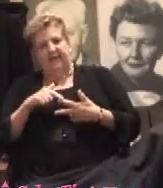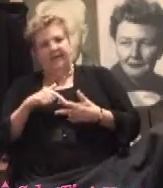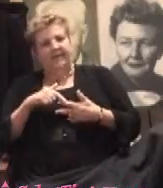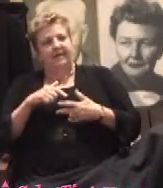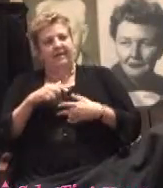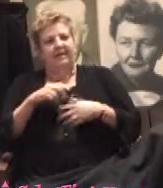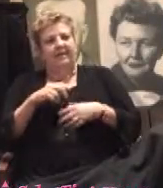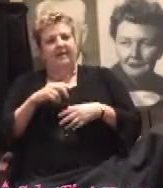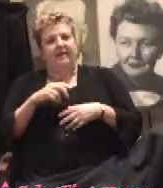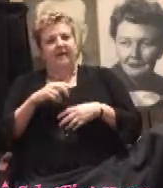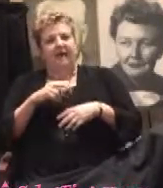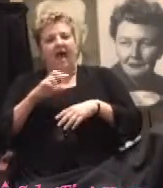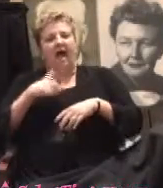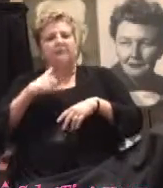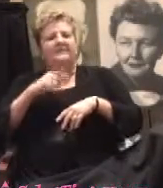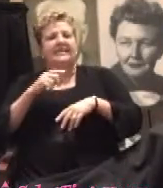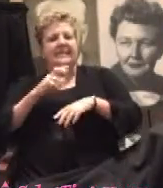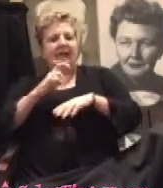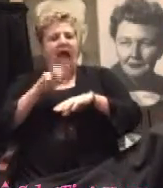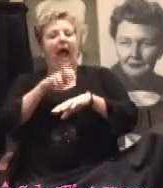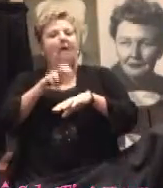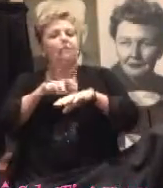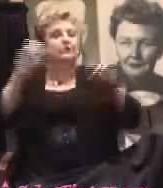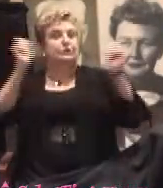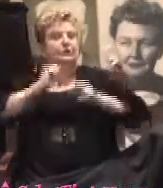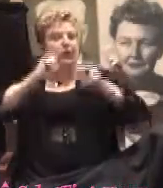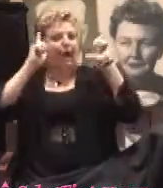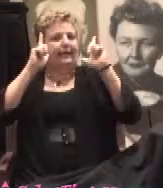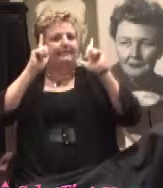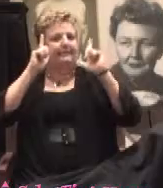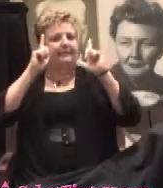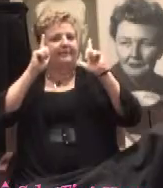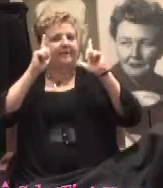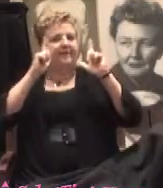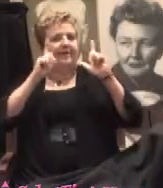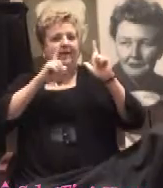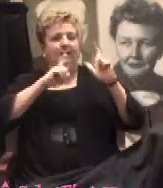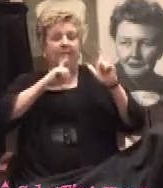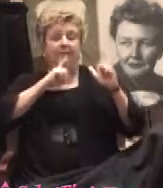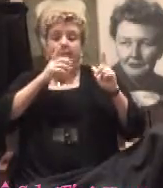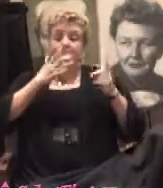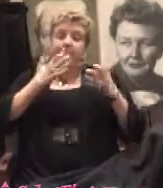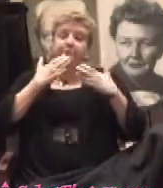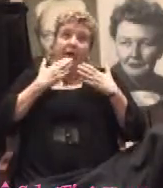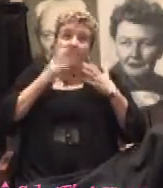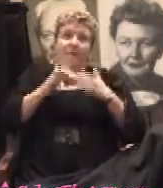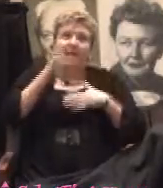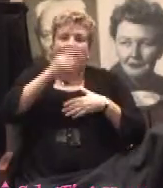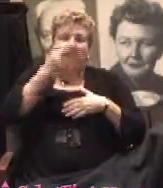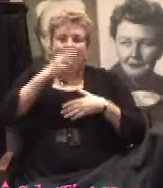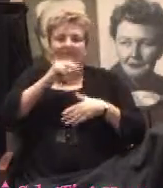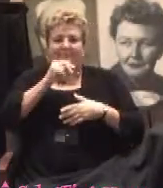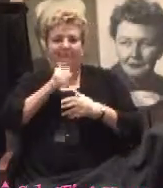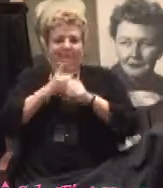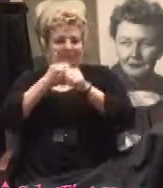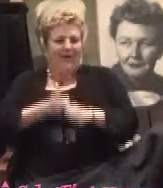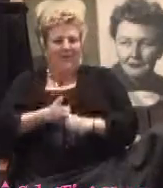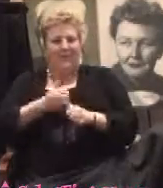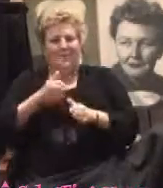surprise. You know, I personally am grateful Catholics don't believe in birth control, but that's for selfish reasons.